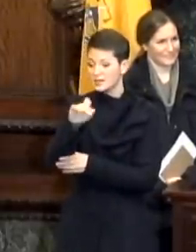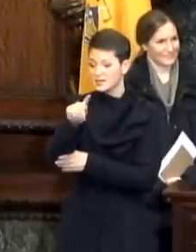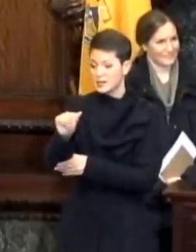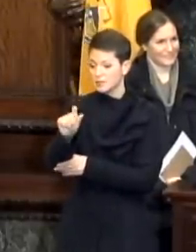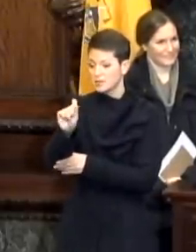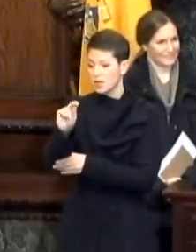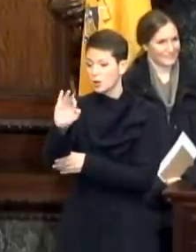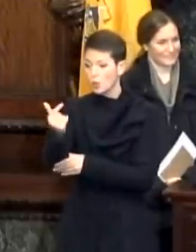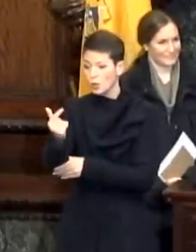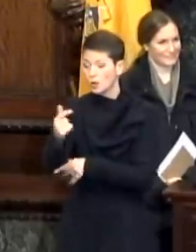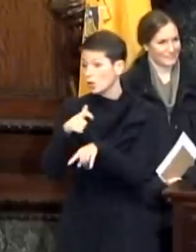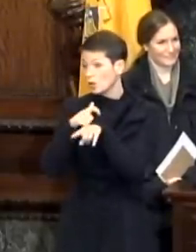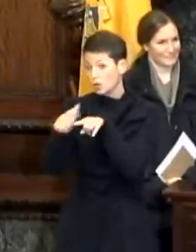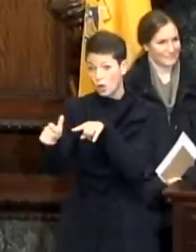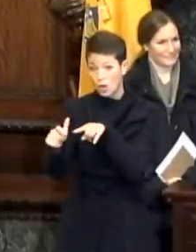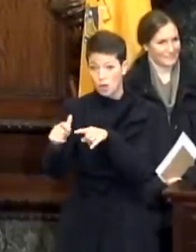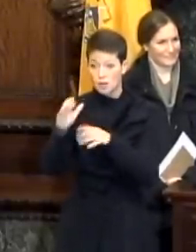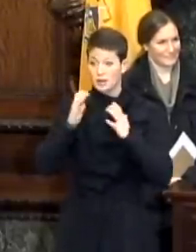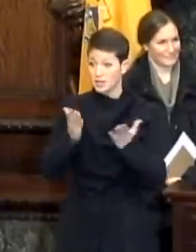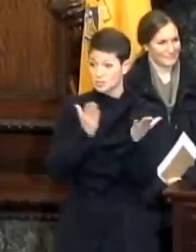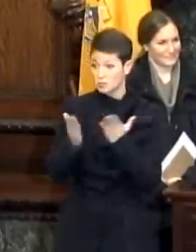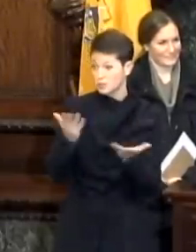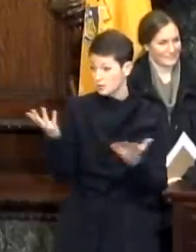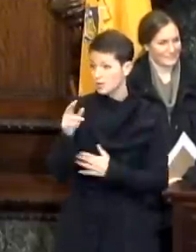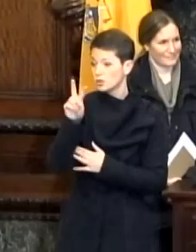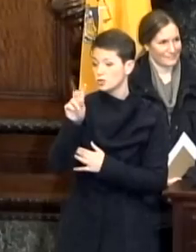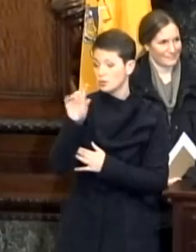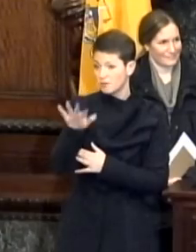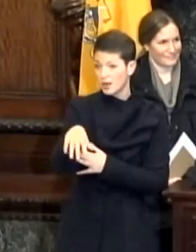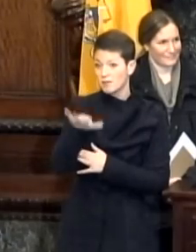septa.org, or call on our customer service line at